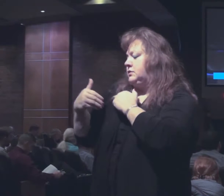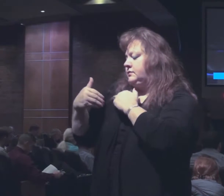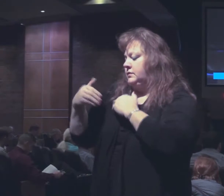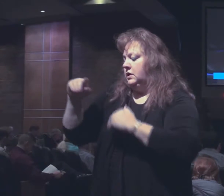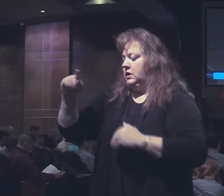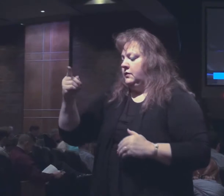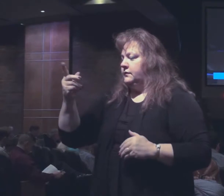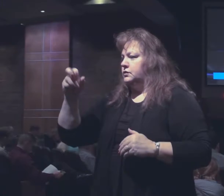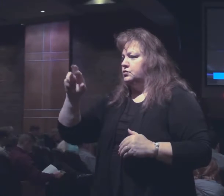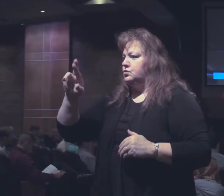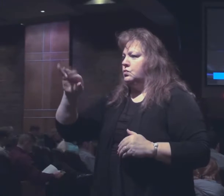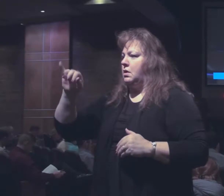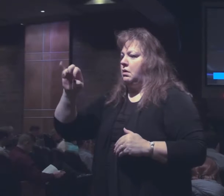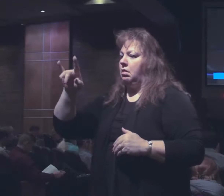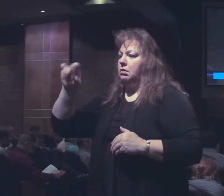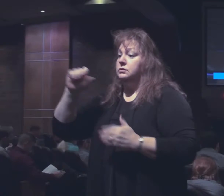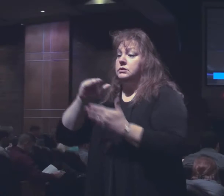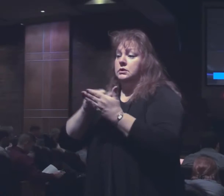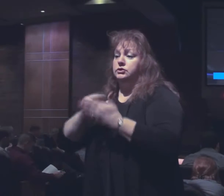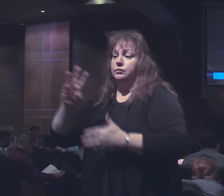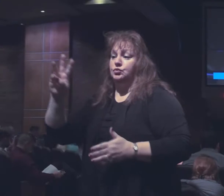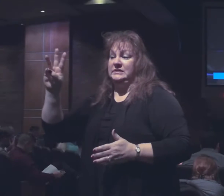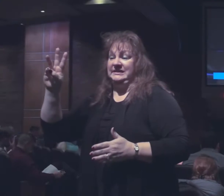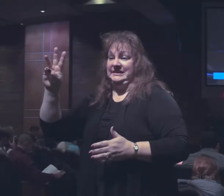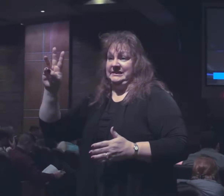Chronicles chapter 6.